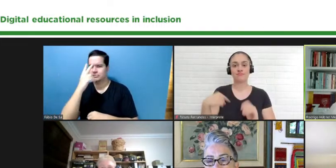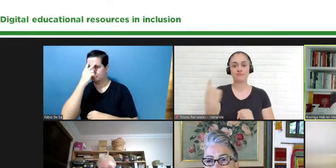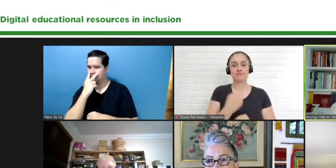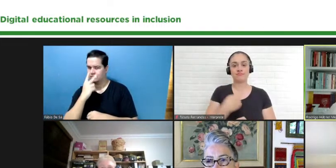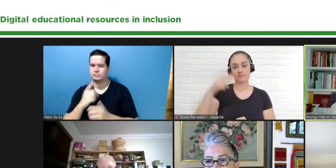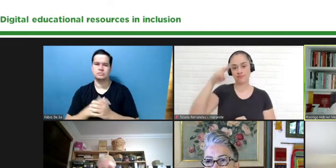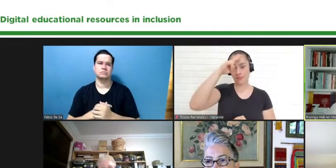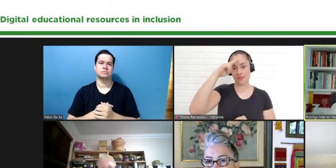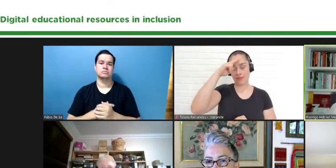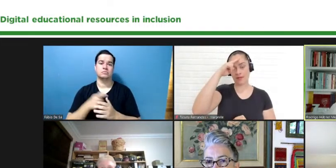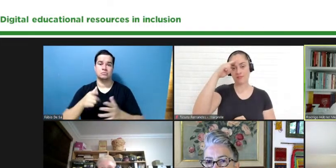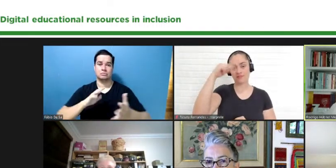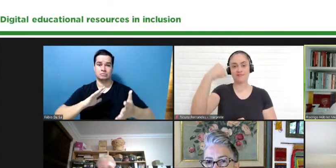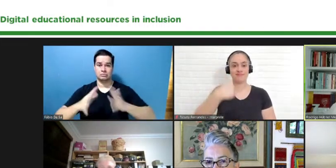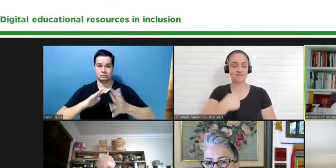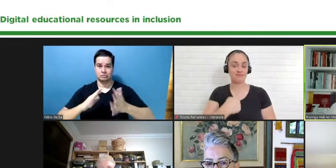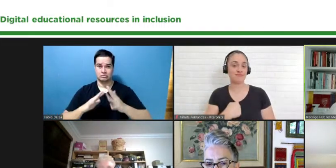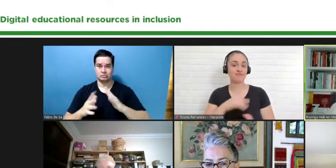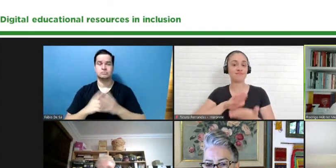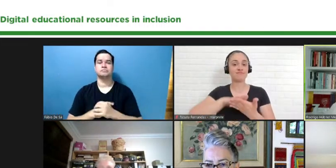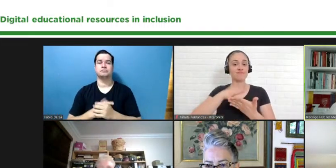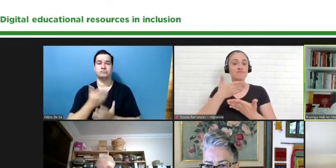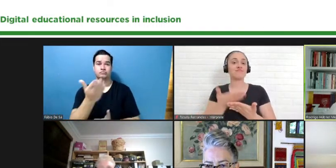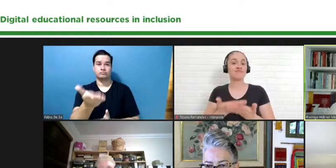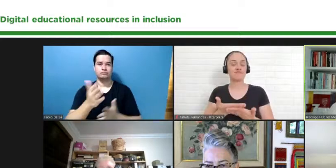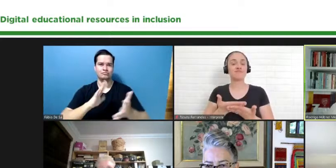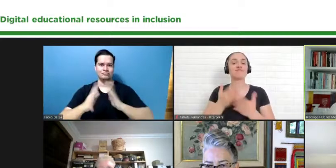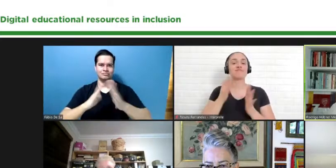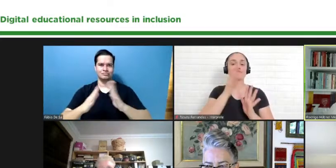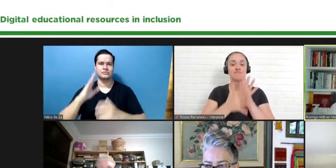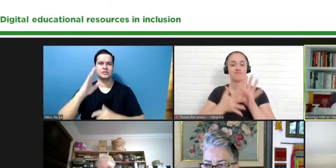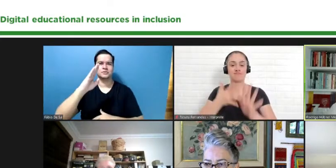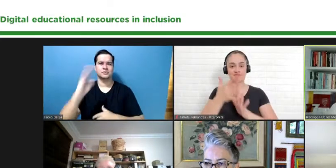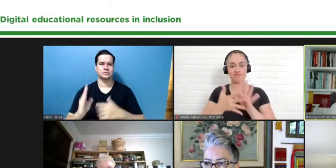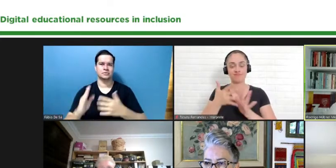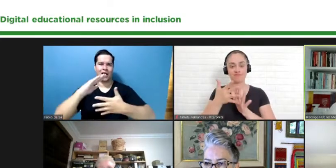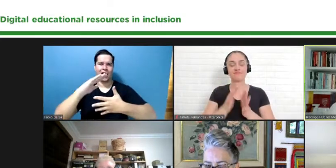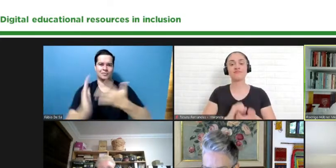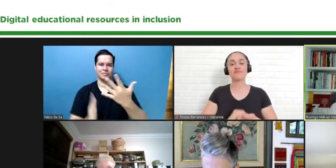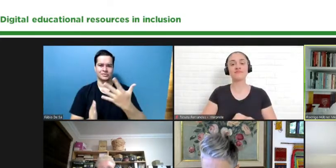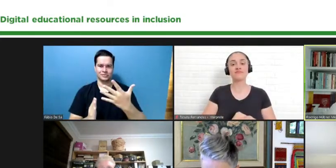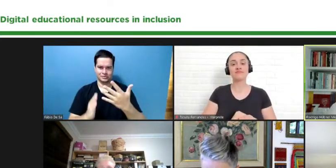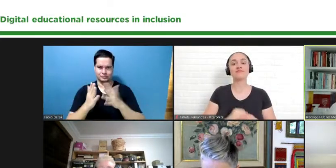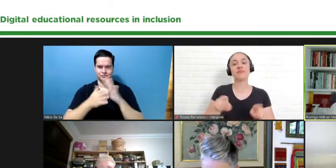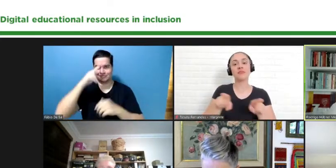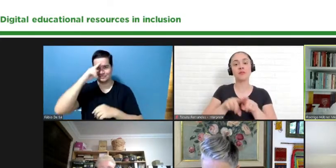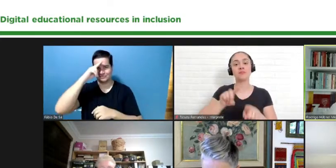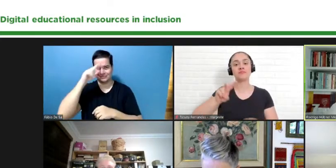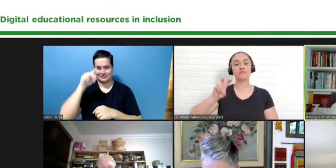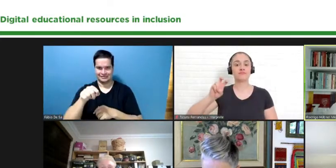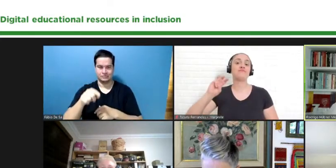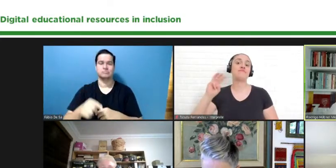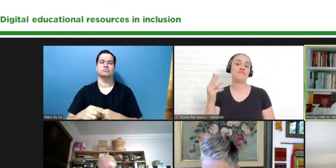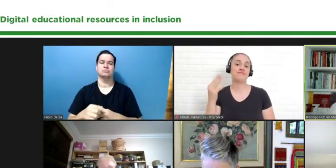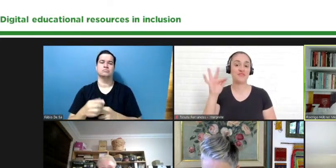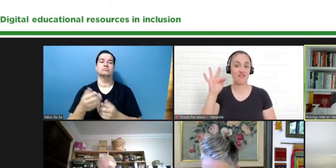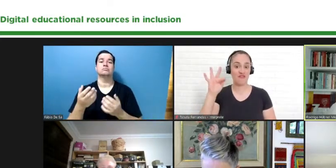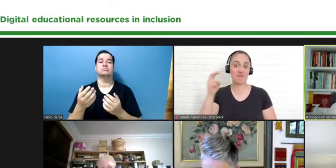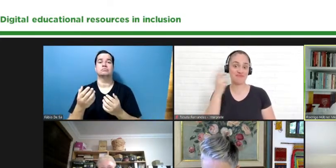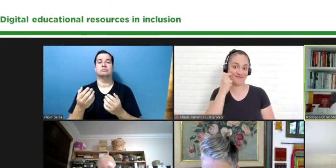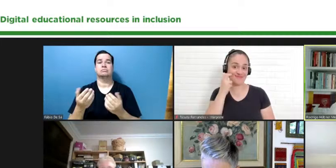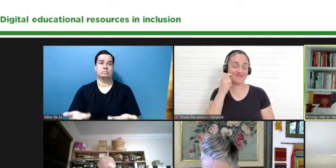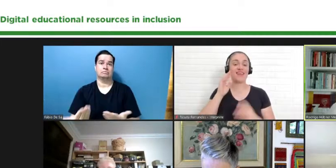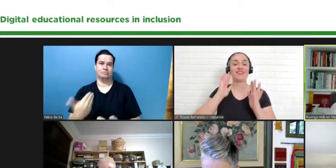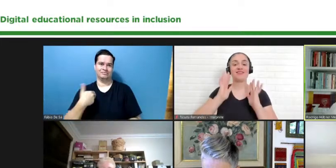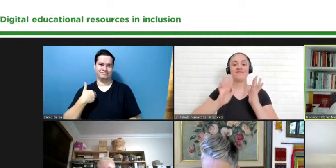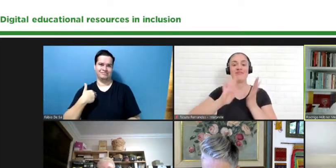Tabata Fernandes, who will be interpreting Brazilian Sign Language, and Fabio de Sá, who will be